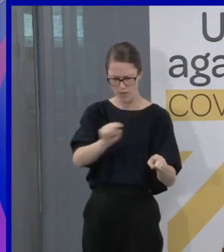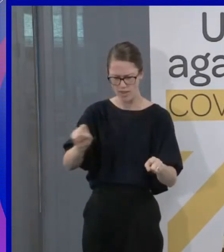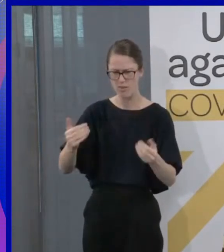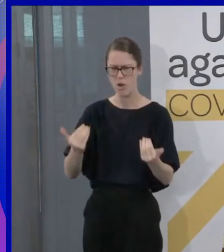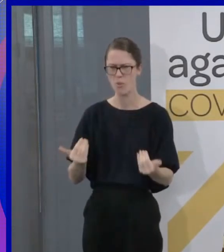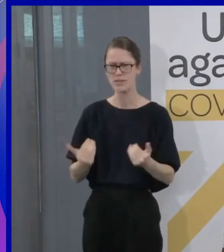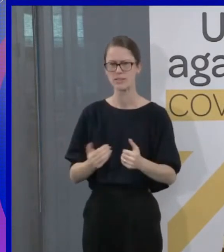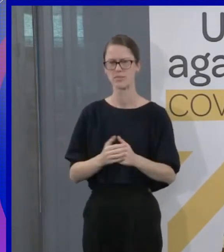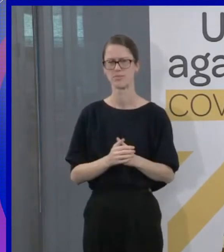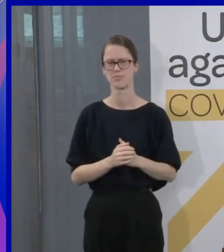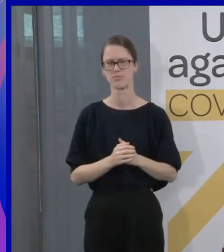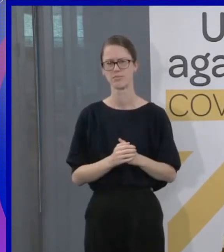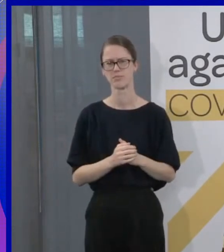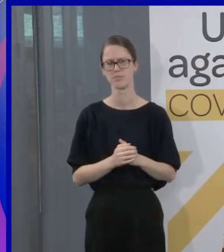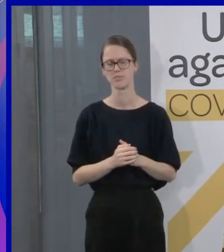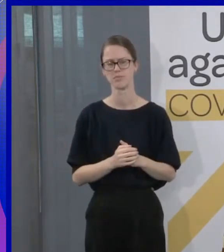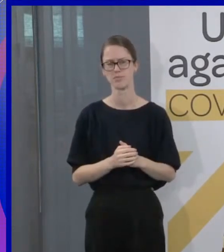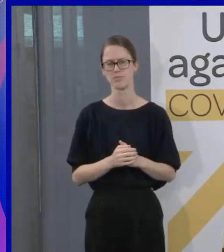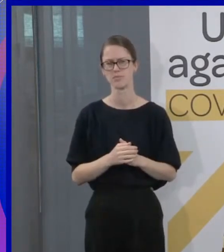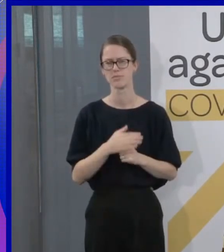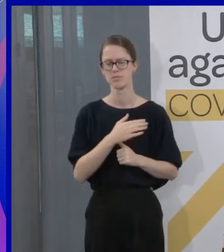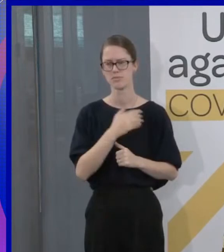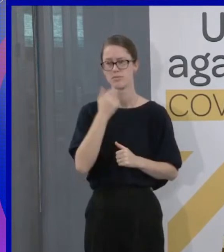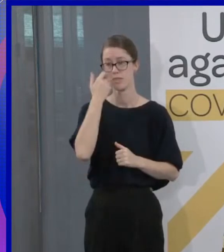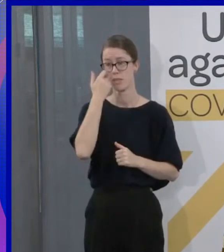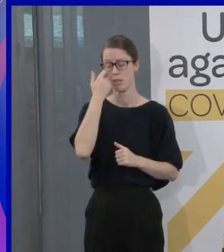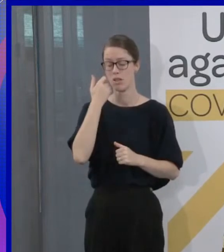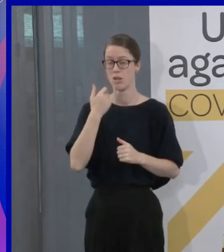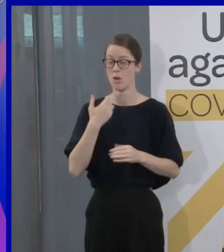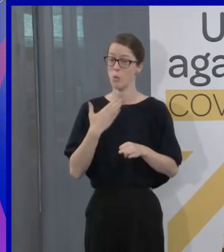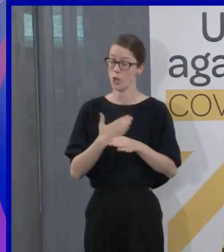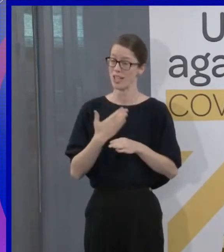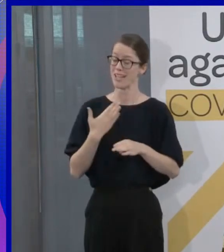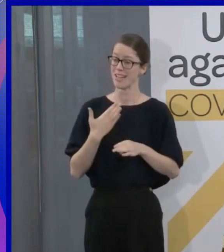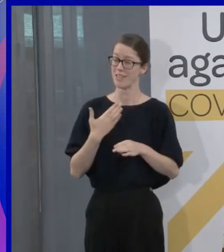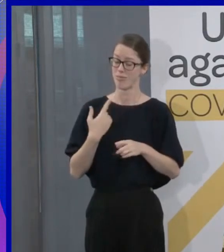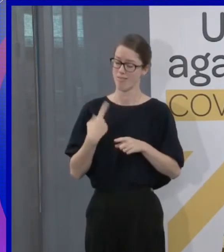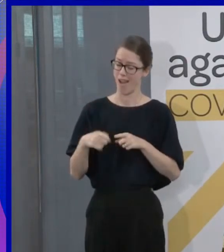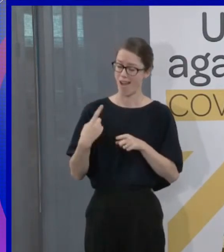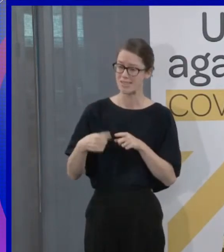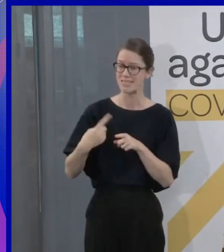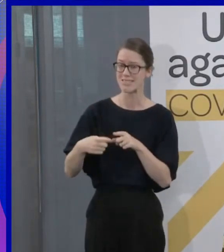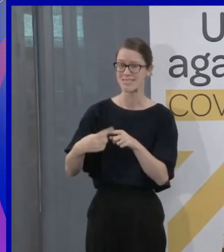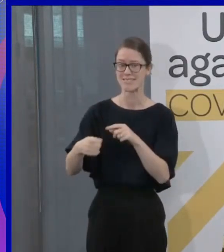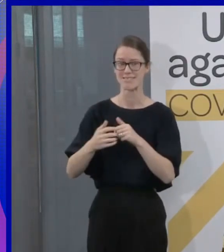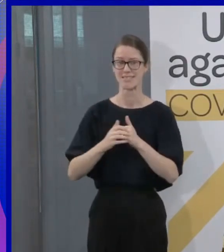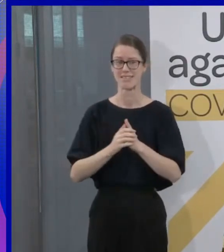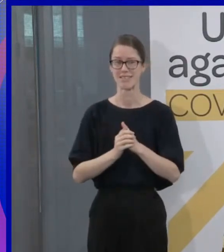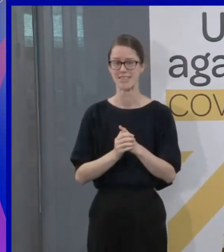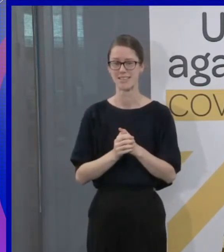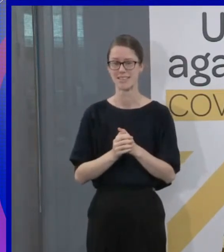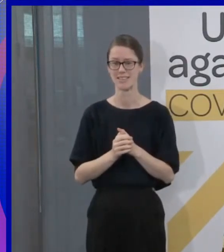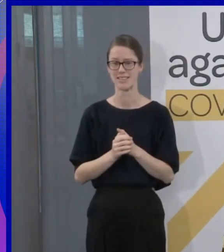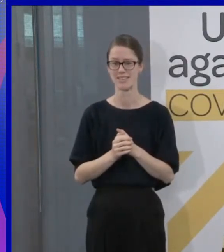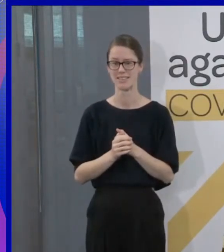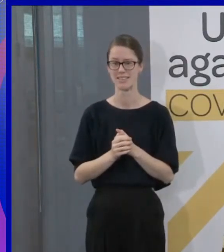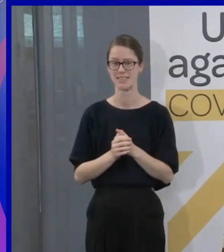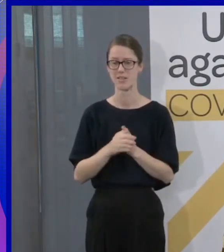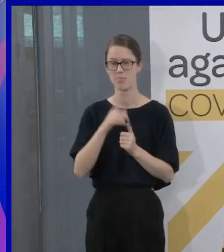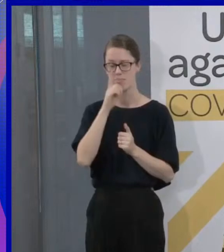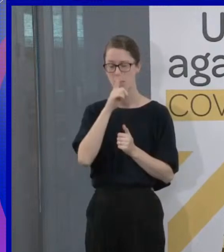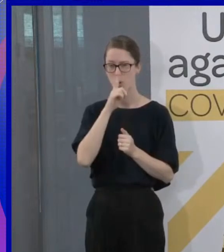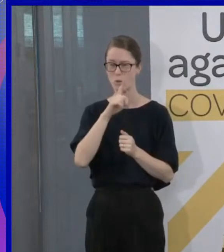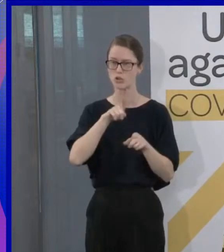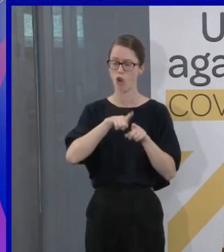the moment? Look, we're working at pace, and there's a huge amount of goodwill, of